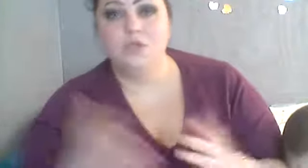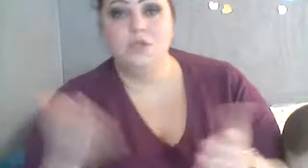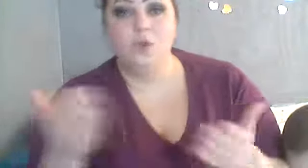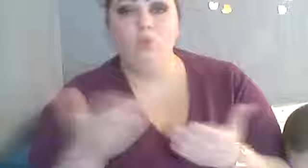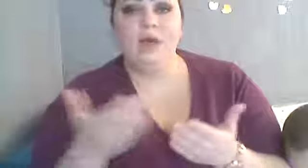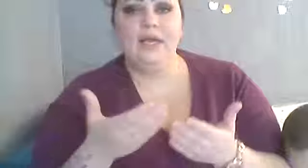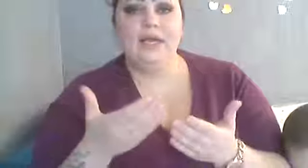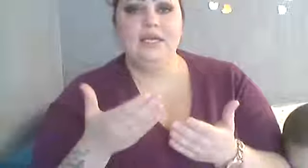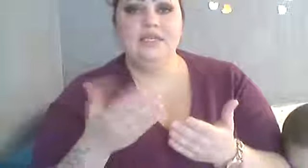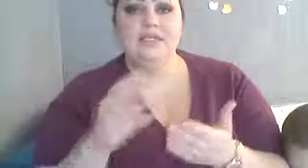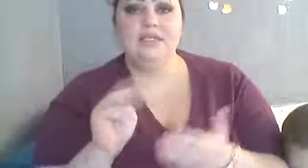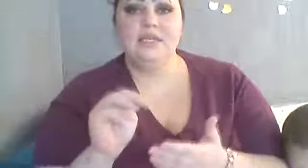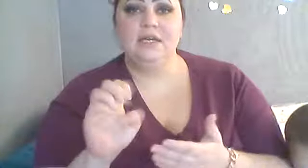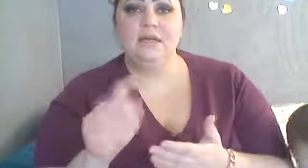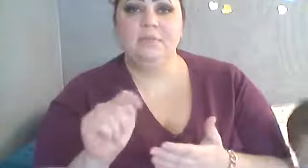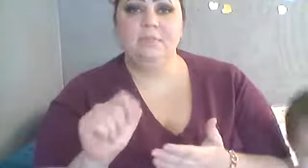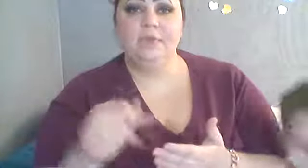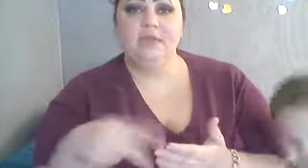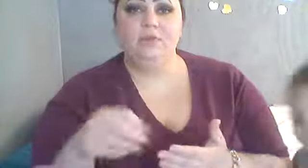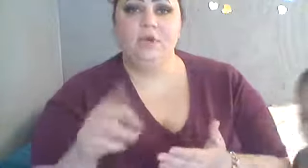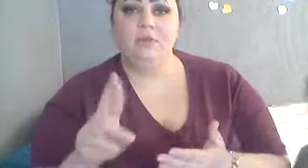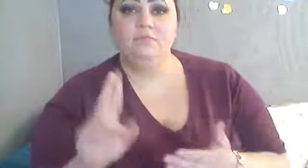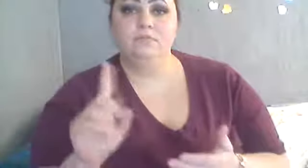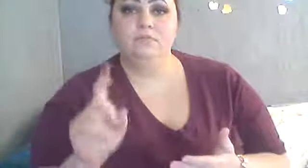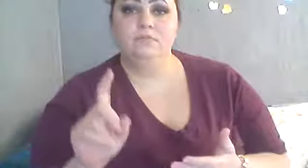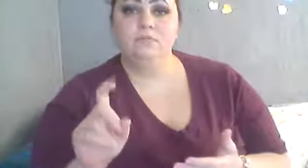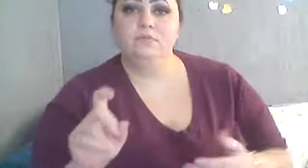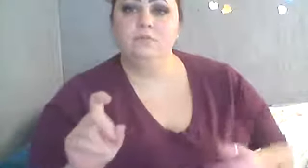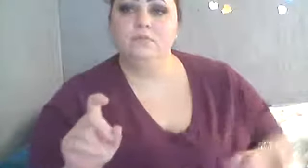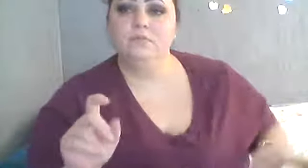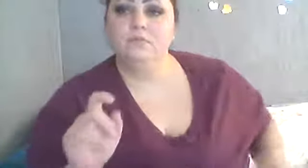So what is the metaphor?